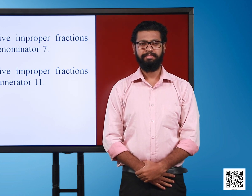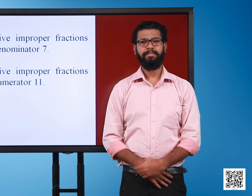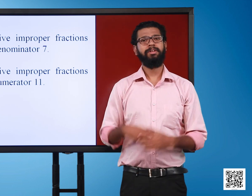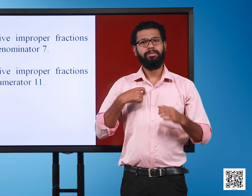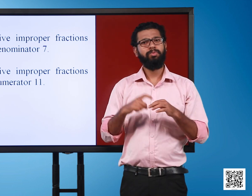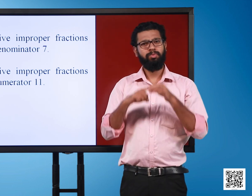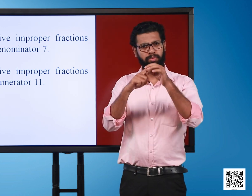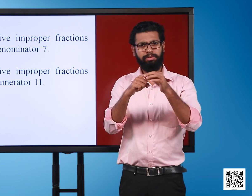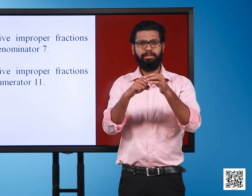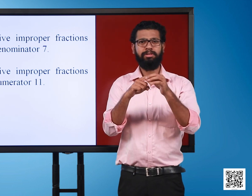(1)